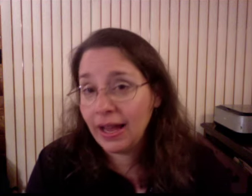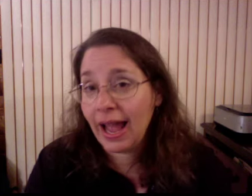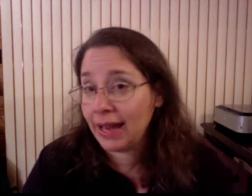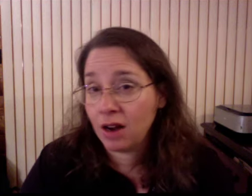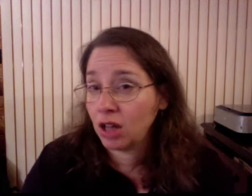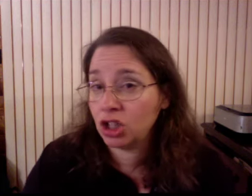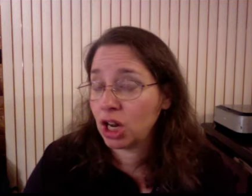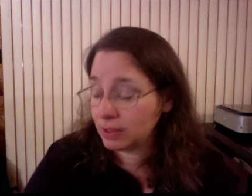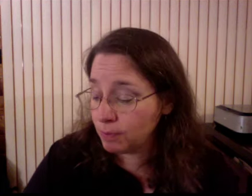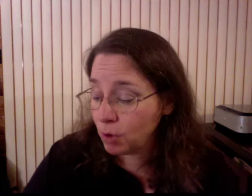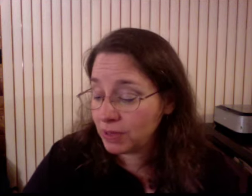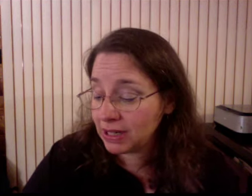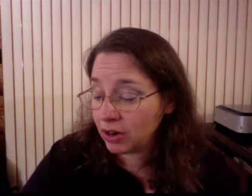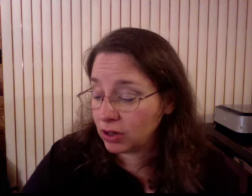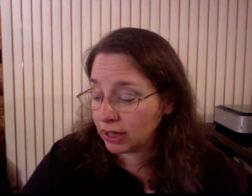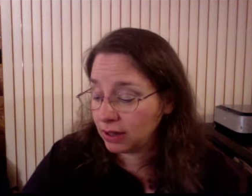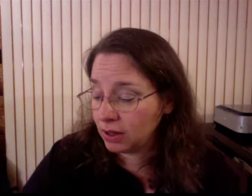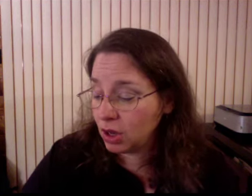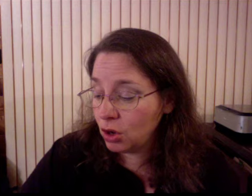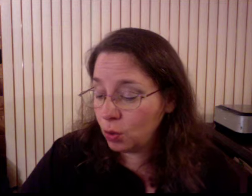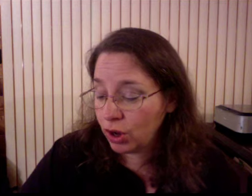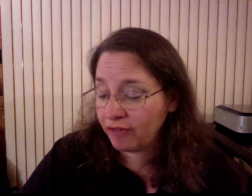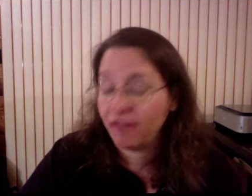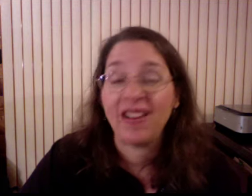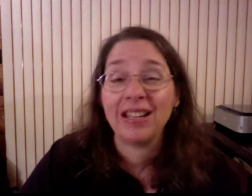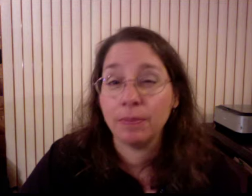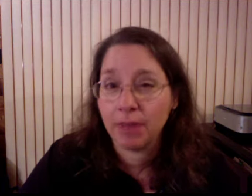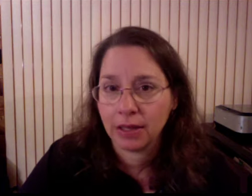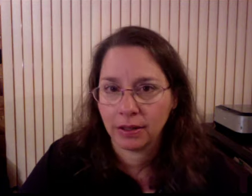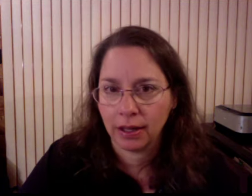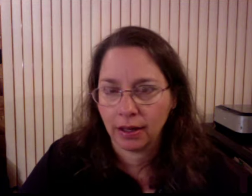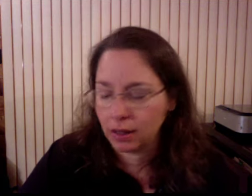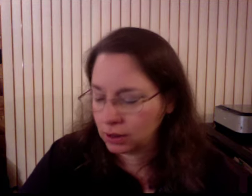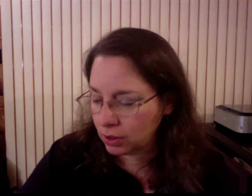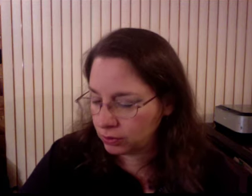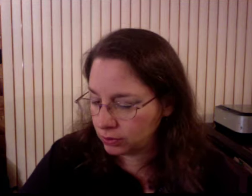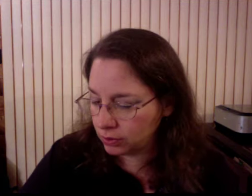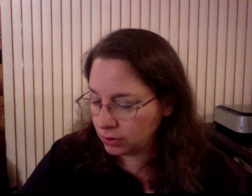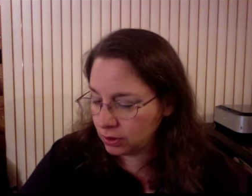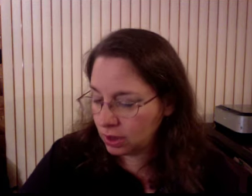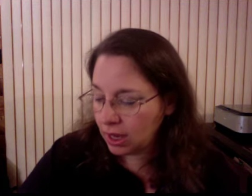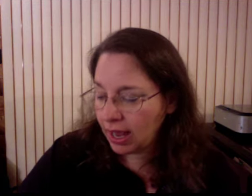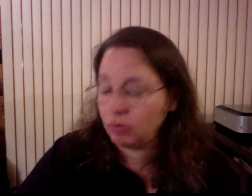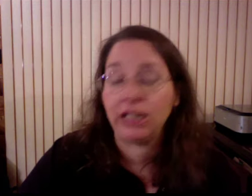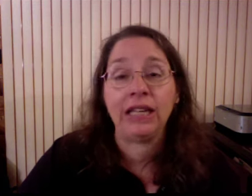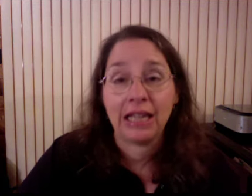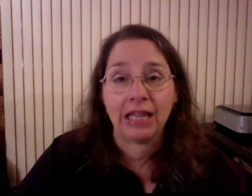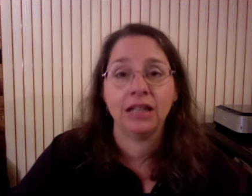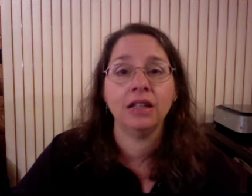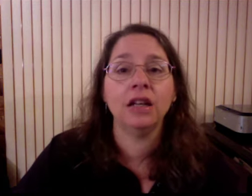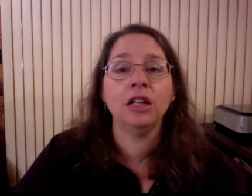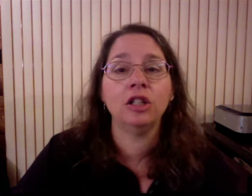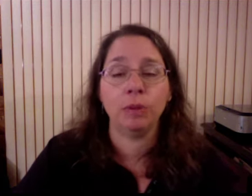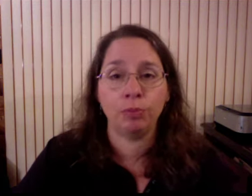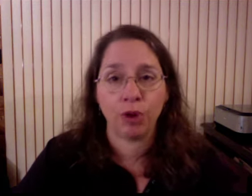And not just momentarily, we are fundamentally alone. And we need to be brave